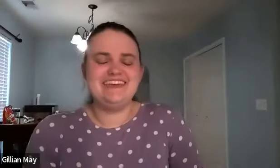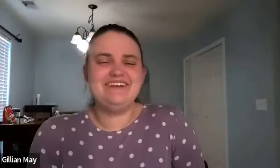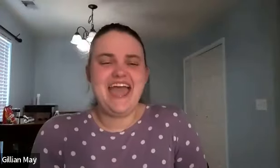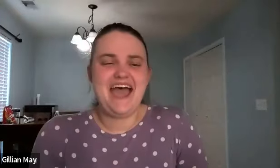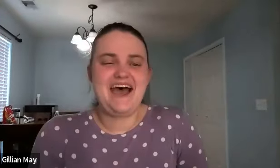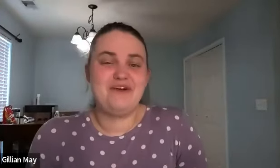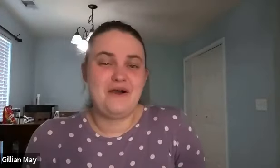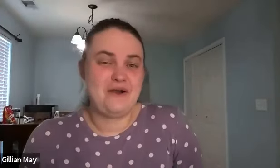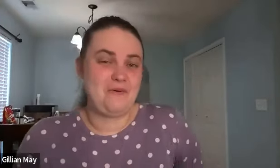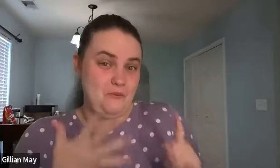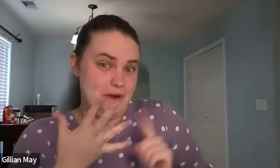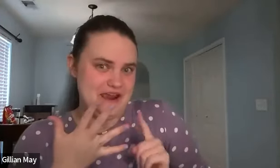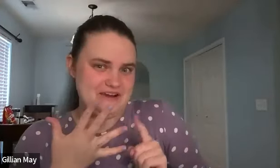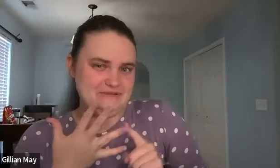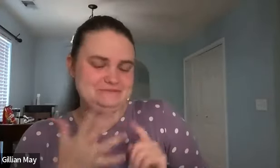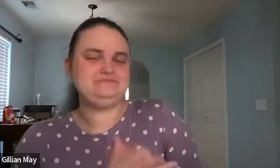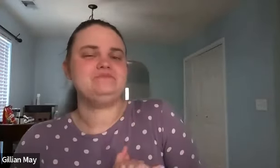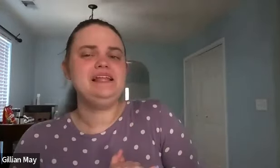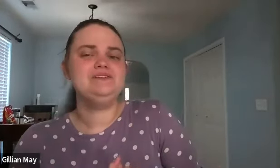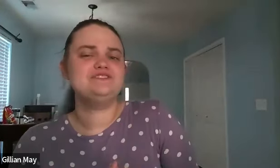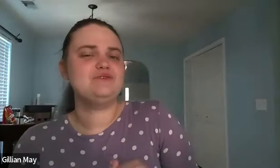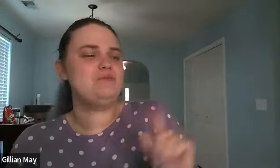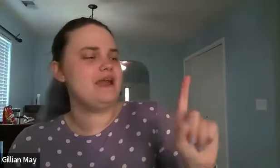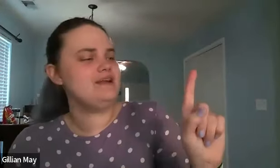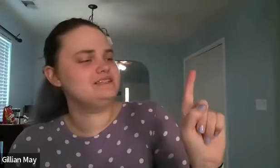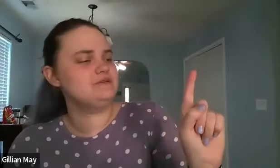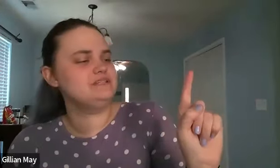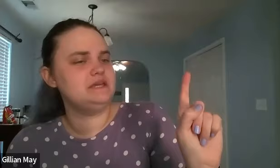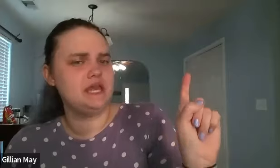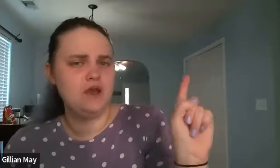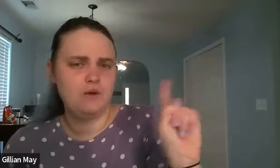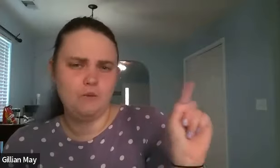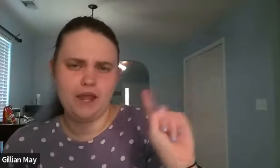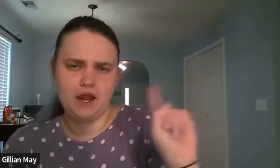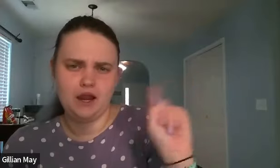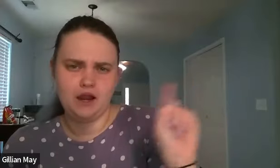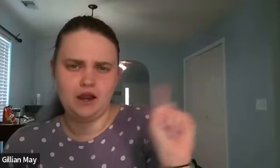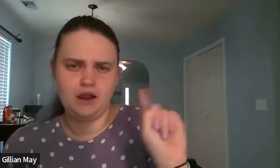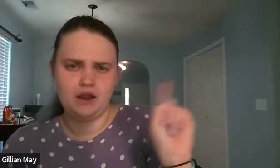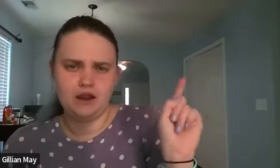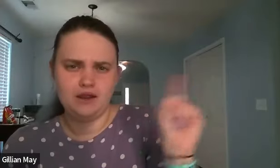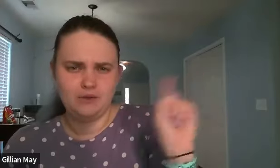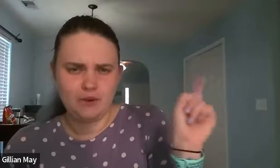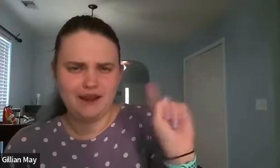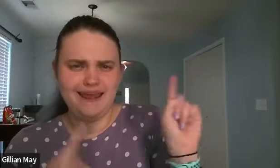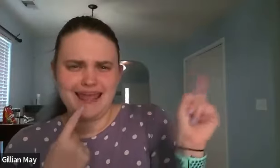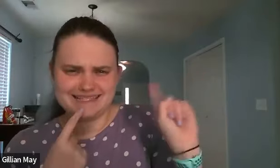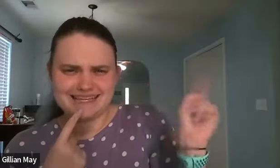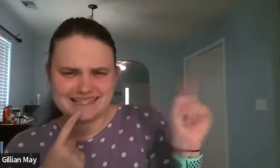Then we have our where. So where is going to be where. And it's that